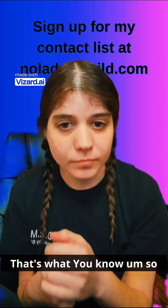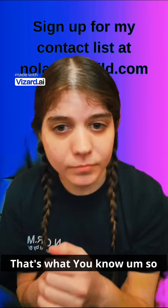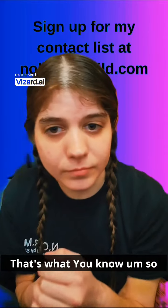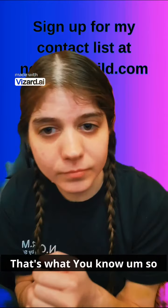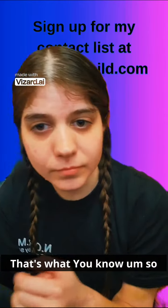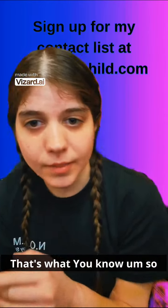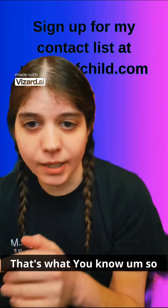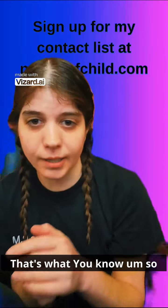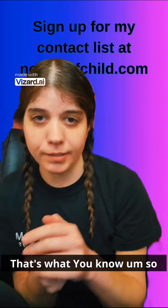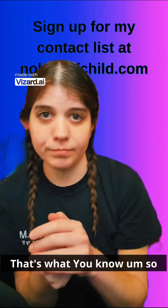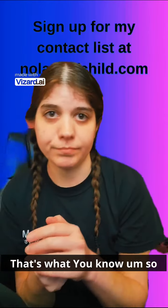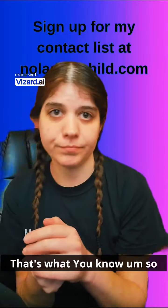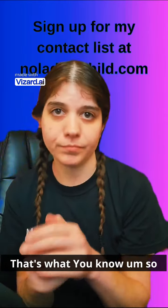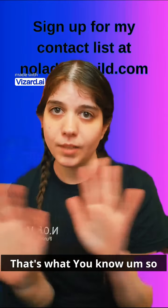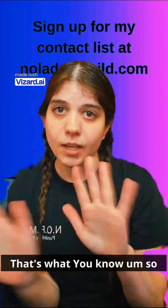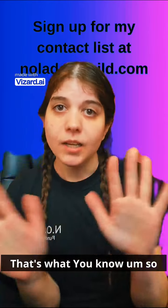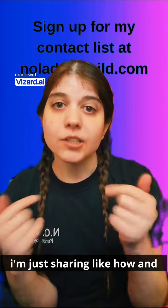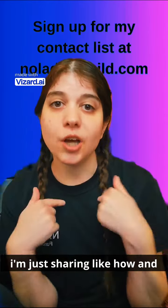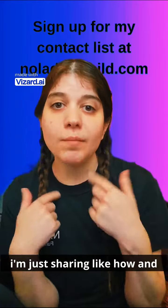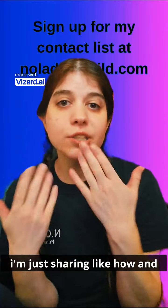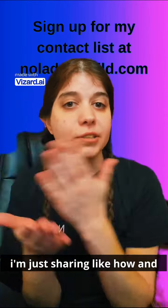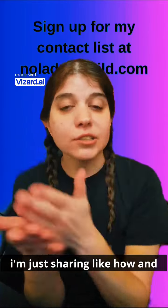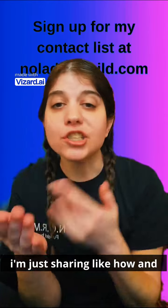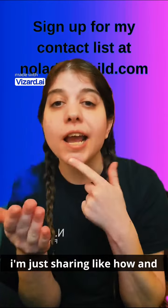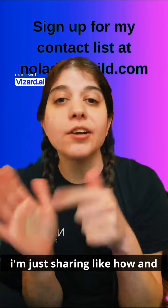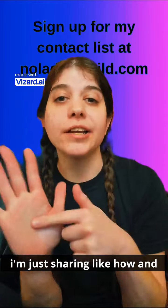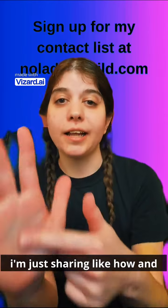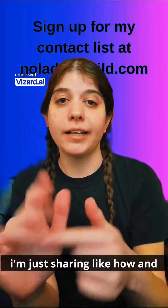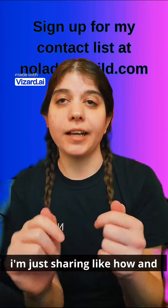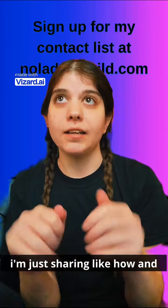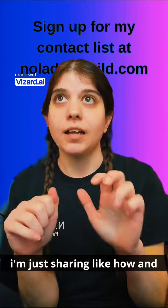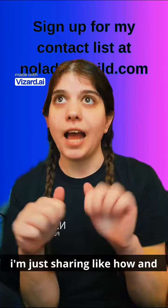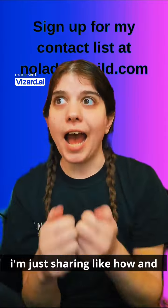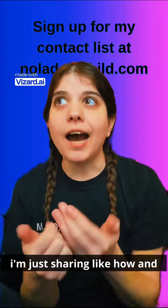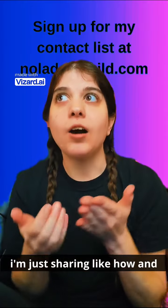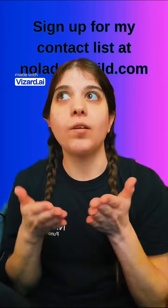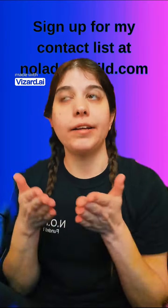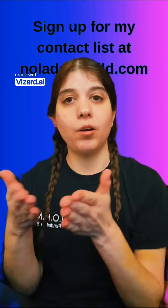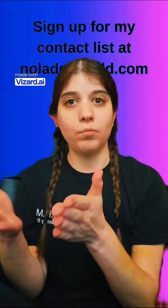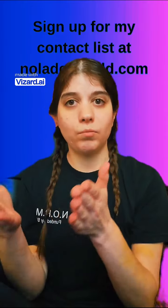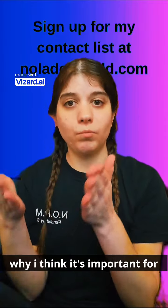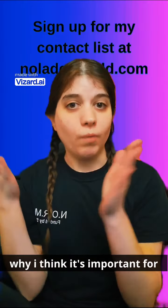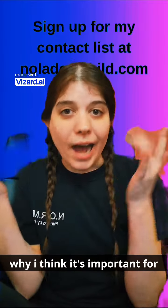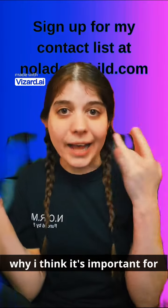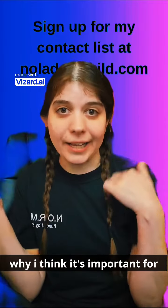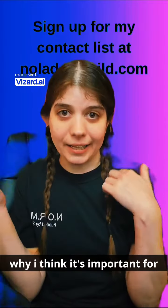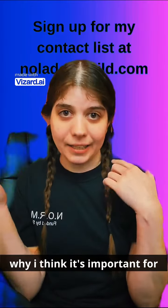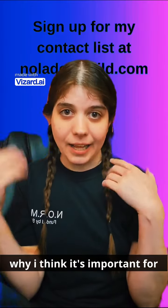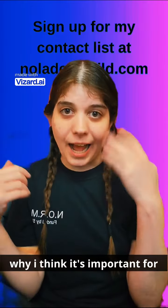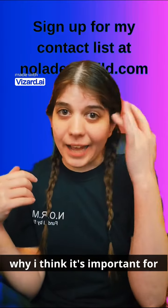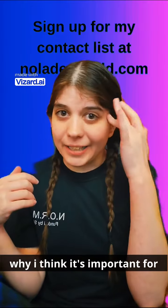so I'm just sharing how and why I